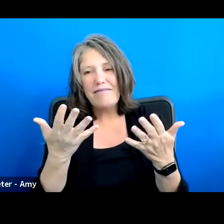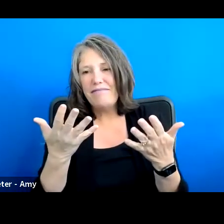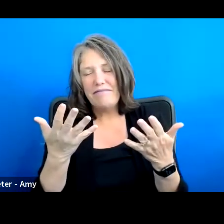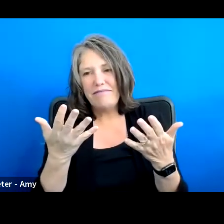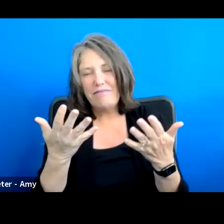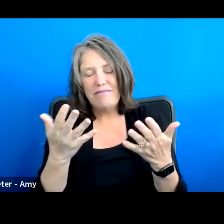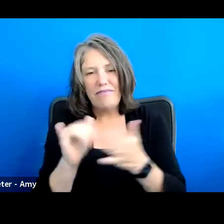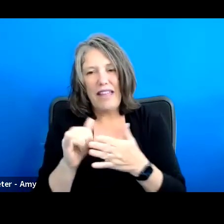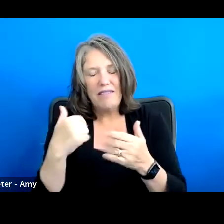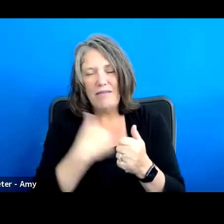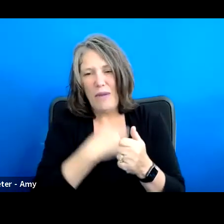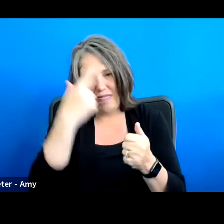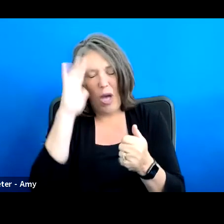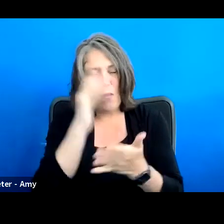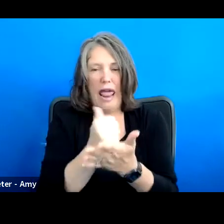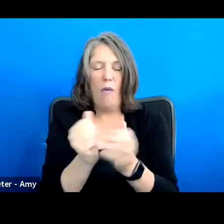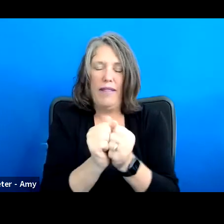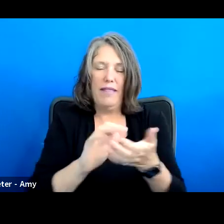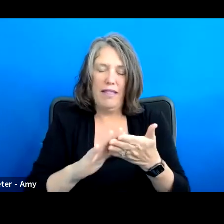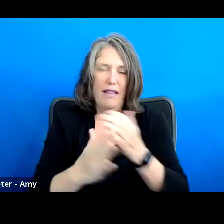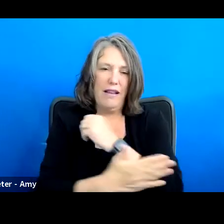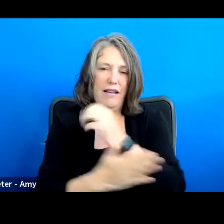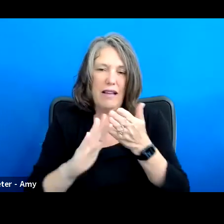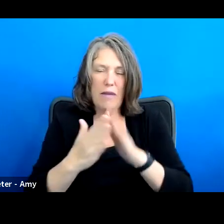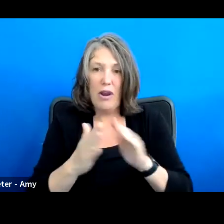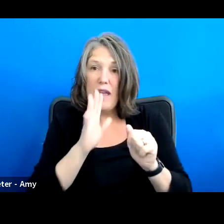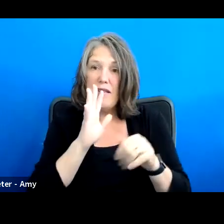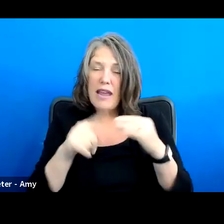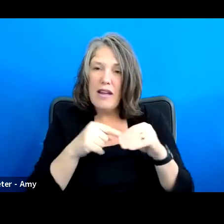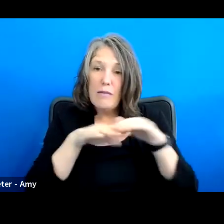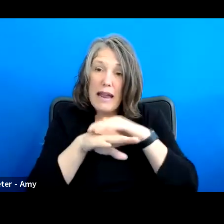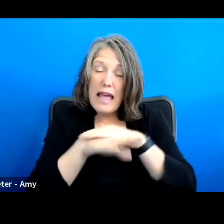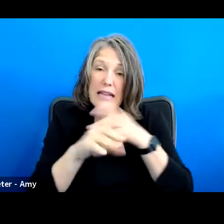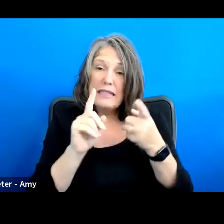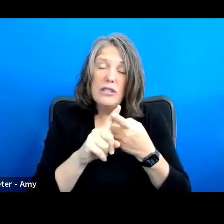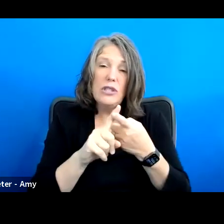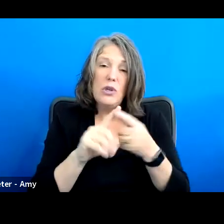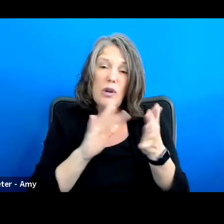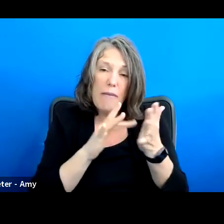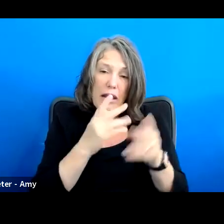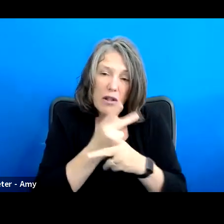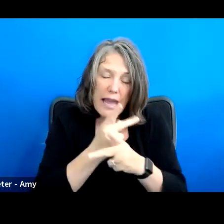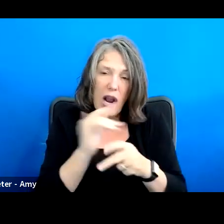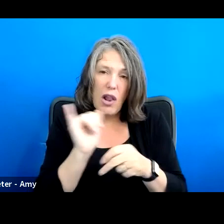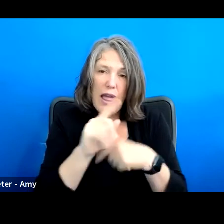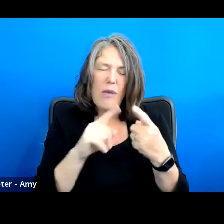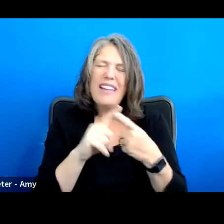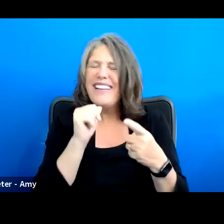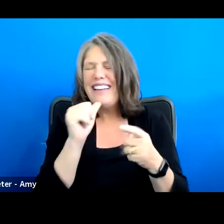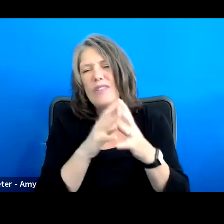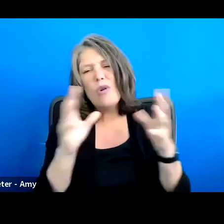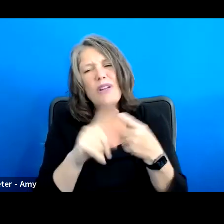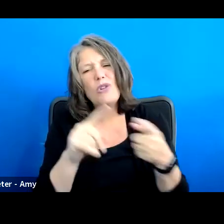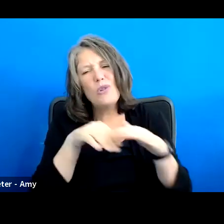would help their community. And we were surprised to learn that they talked about access to medical care, like when they, not so much